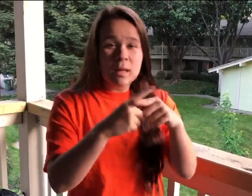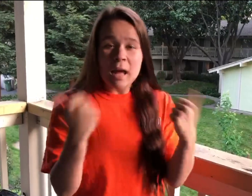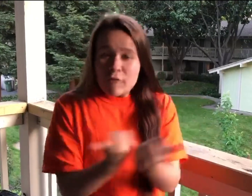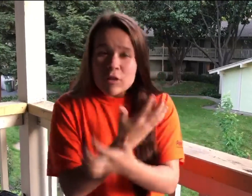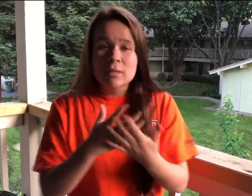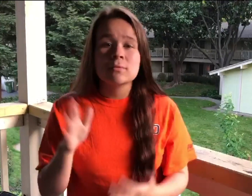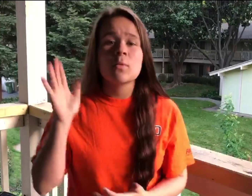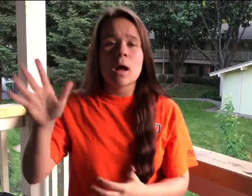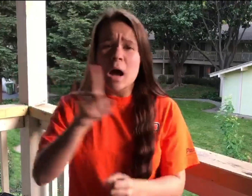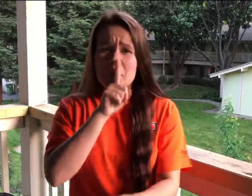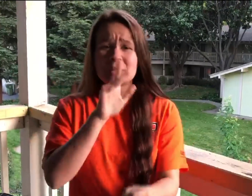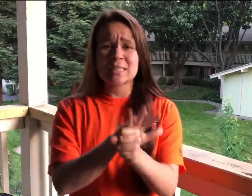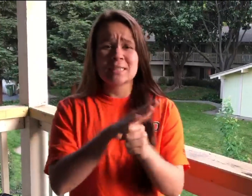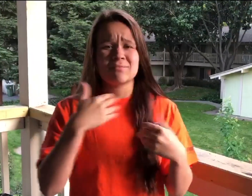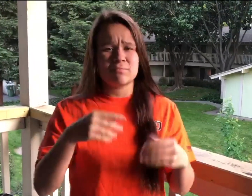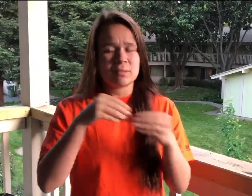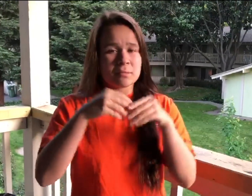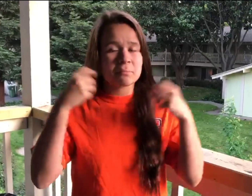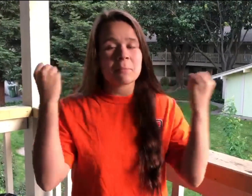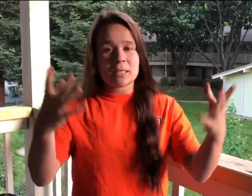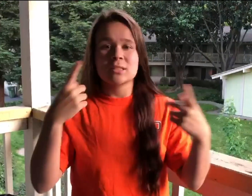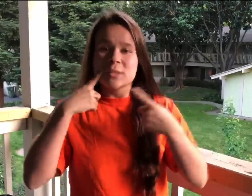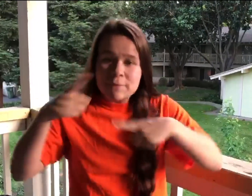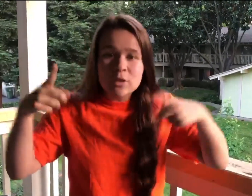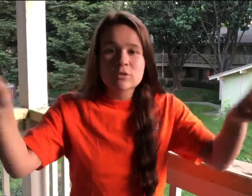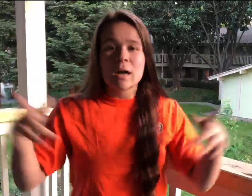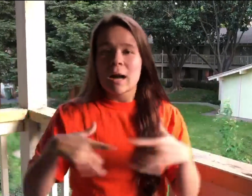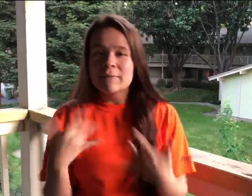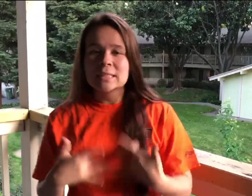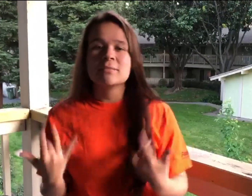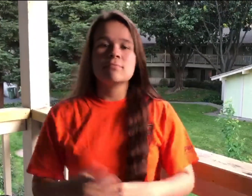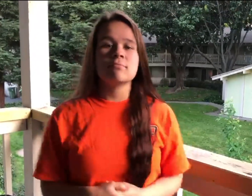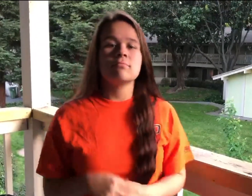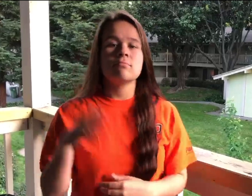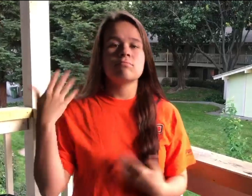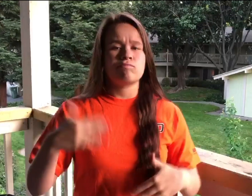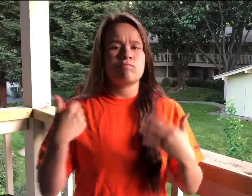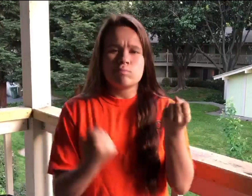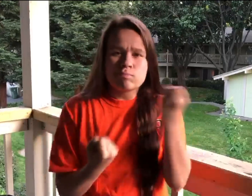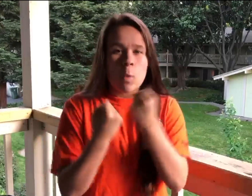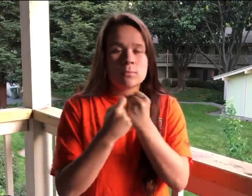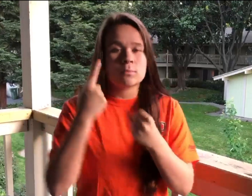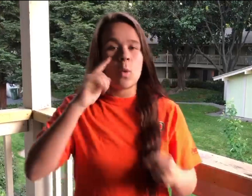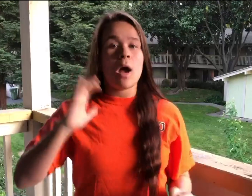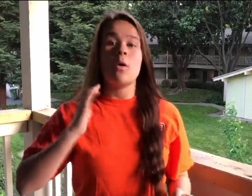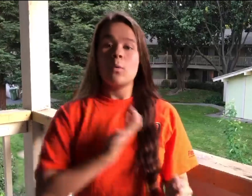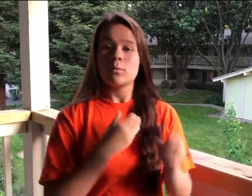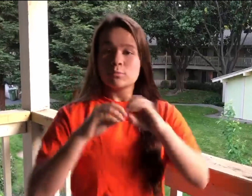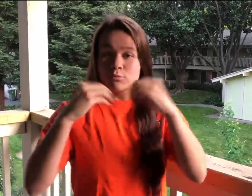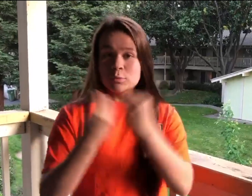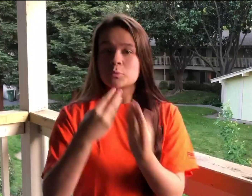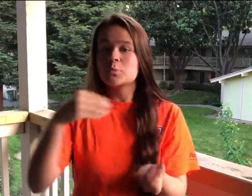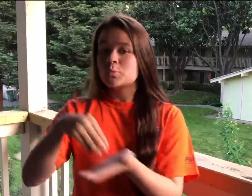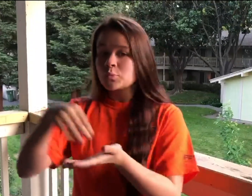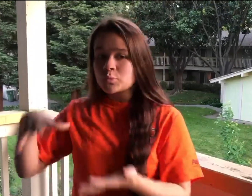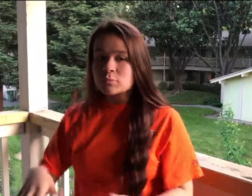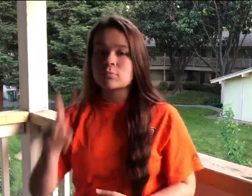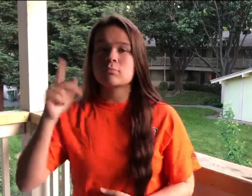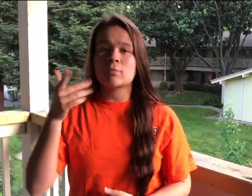he has contributed everything to CSD with a huge commitment and success in many events to support organization